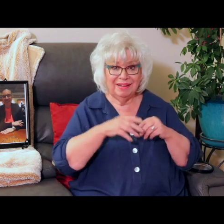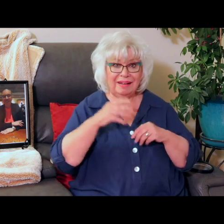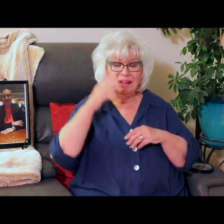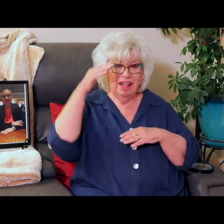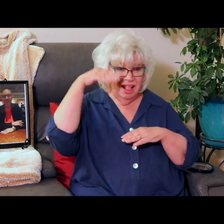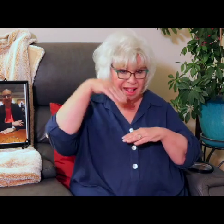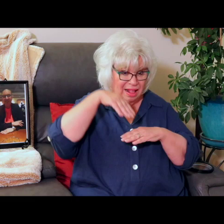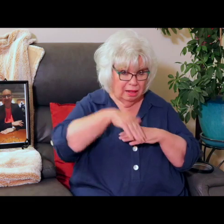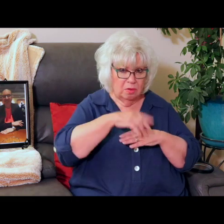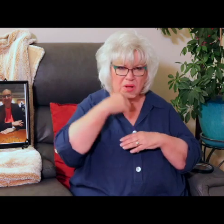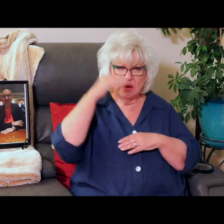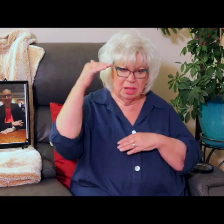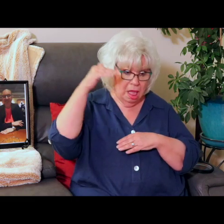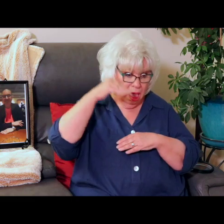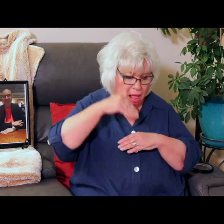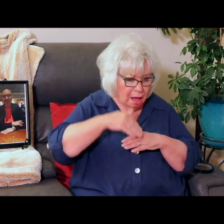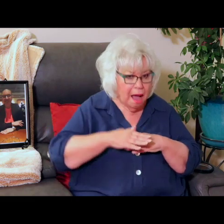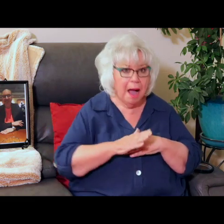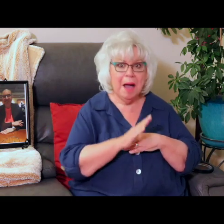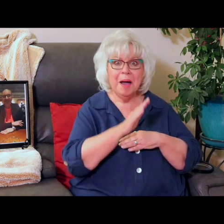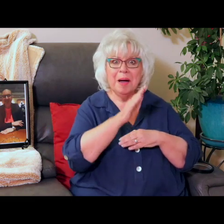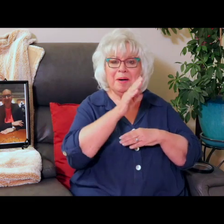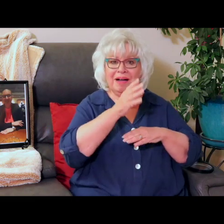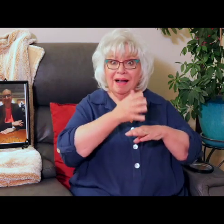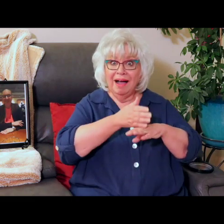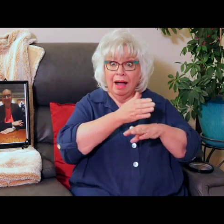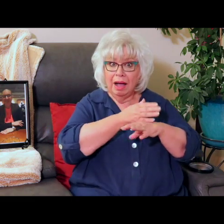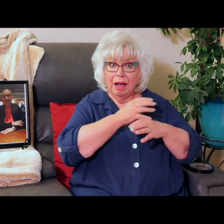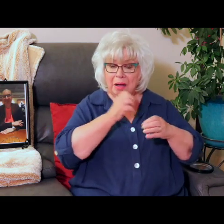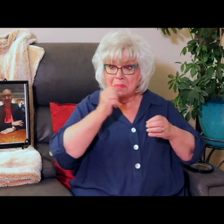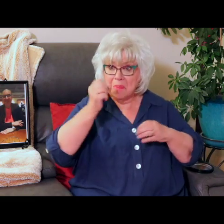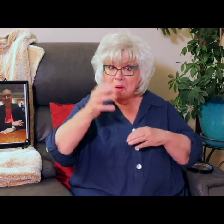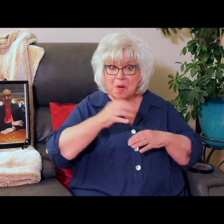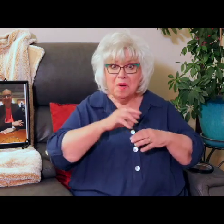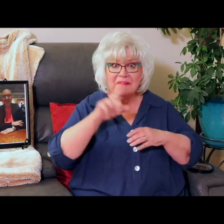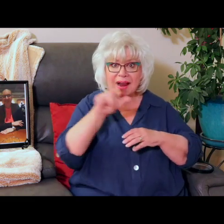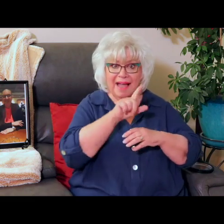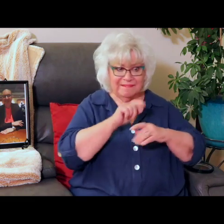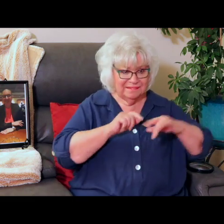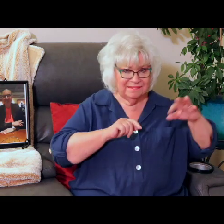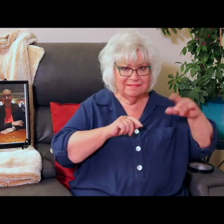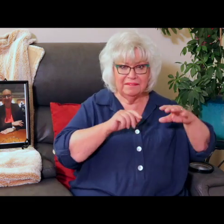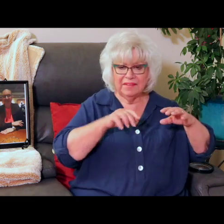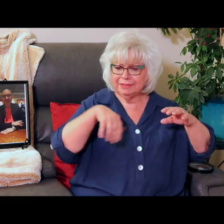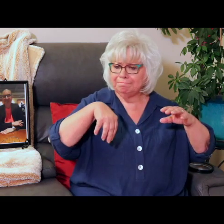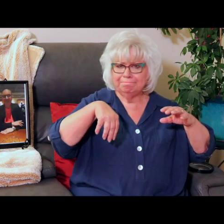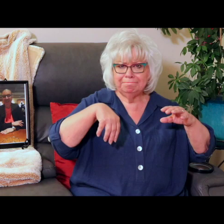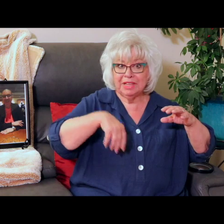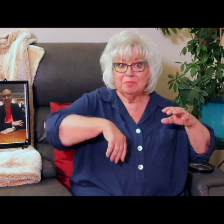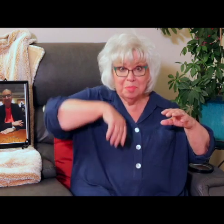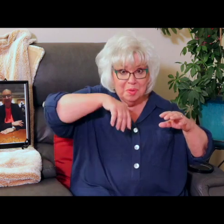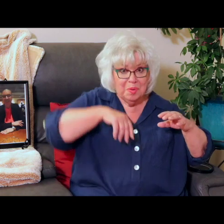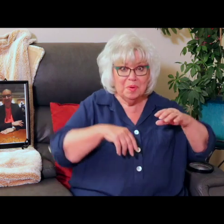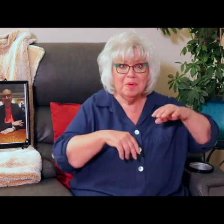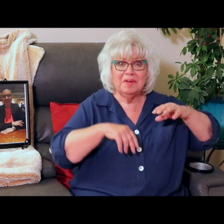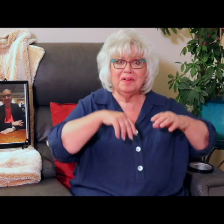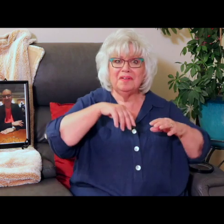miracles did happen. He deteriorated really quickly, and then he improved. He could move his left hand. His right hand he